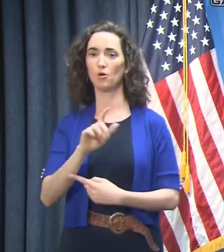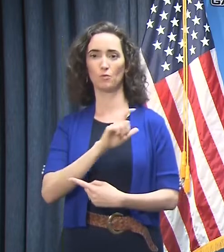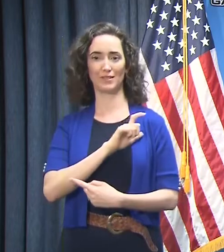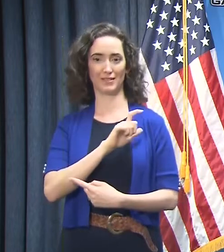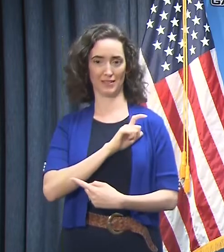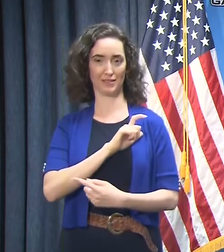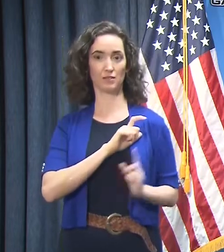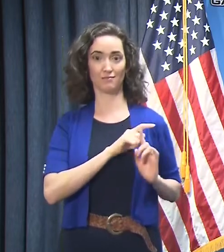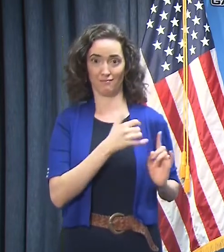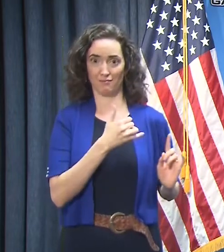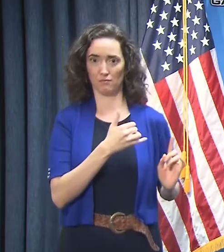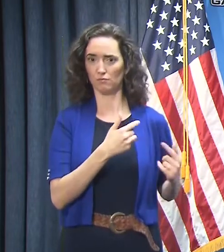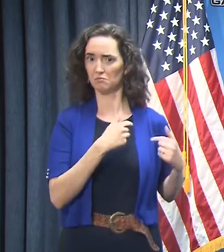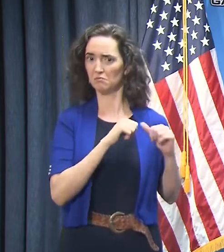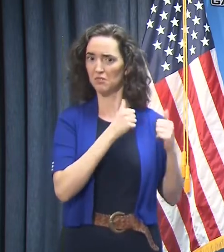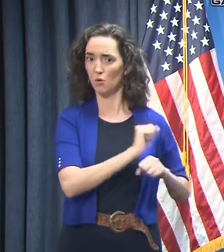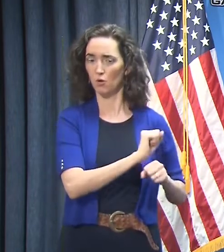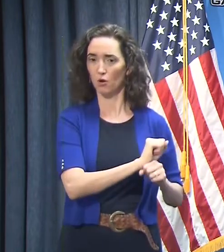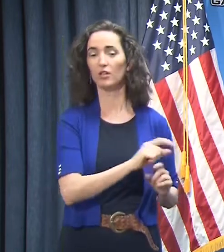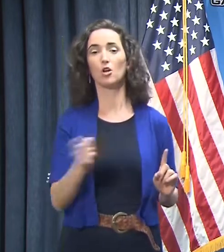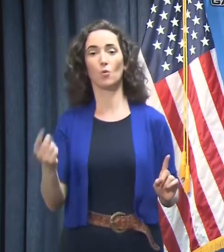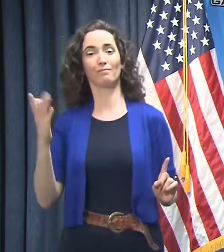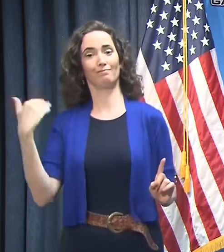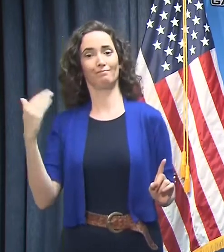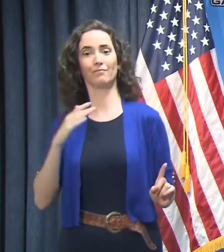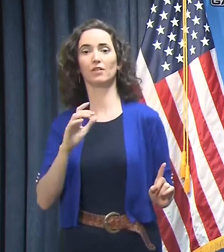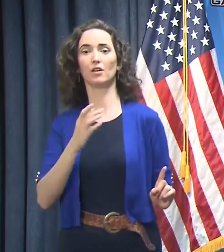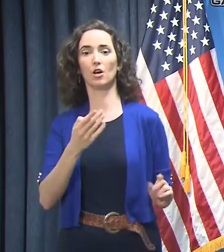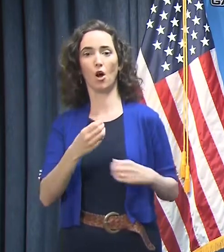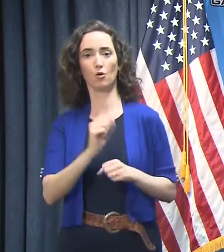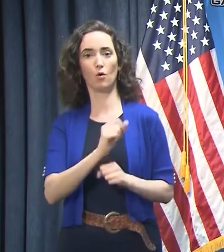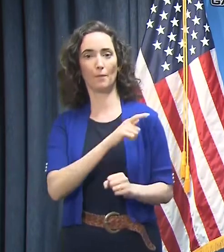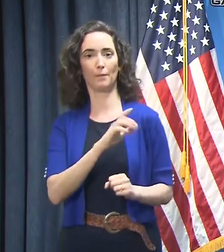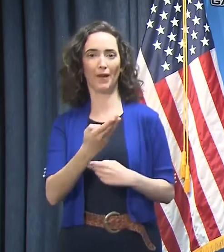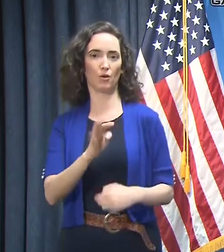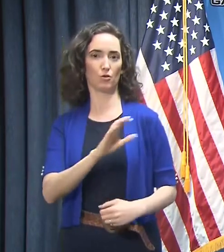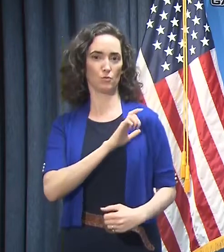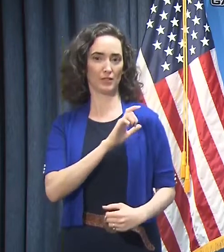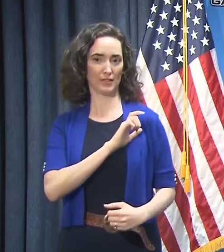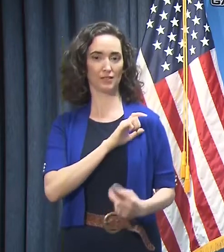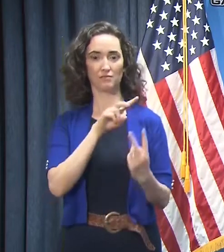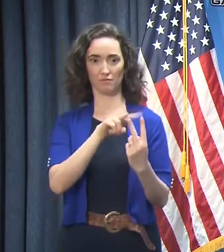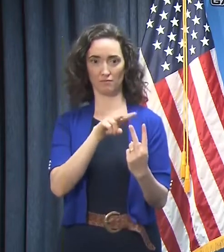one former officer who were killed in separate incidents, and another is still in serious condition.